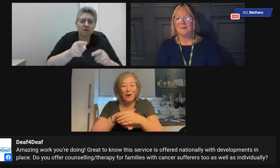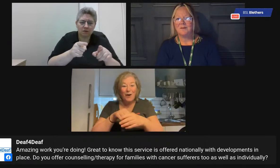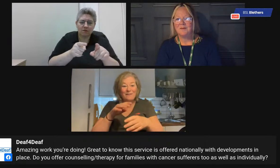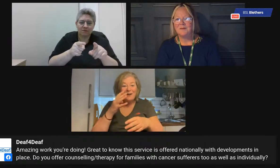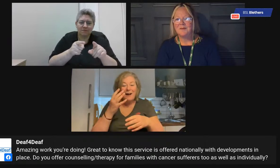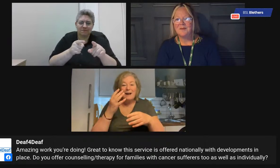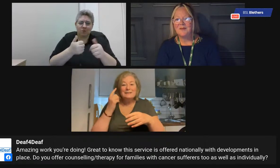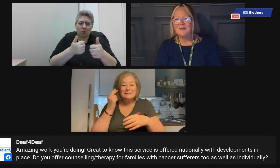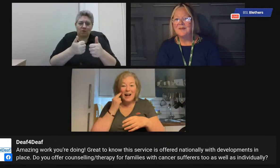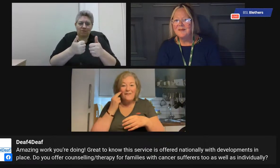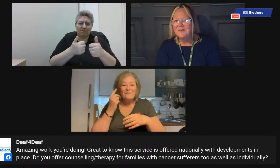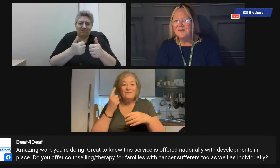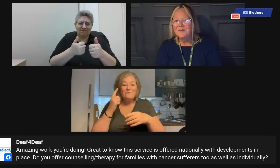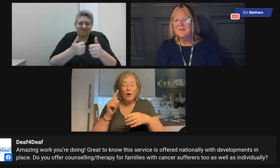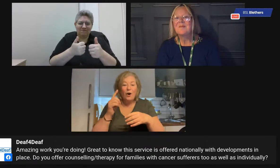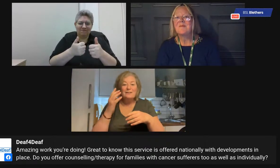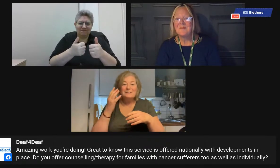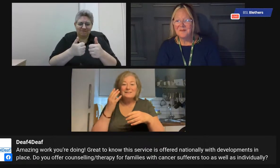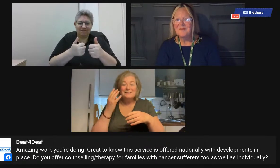So